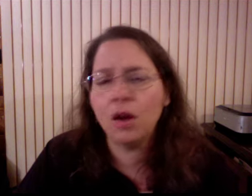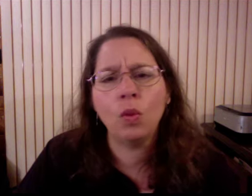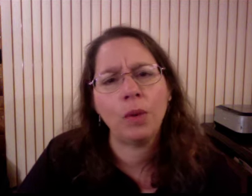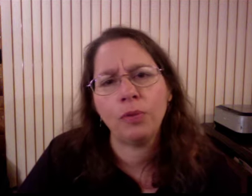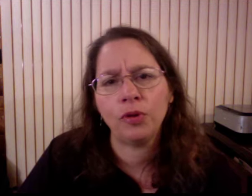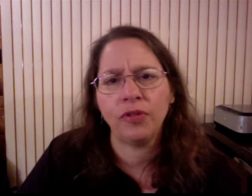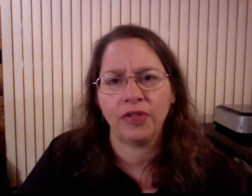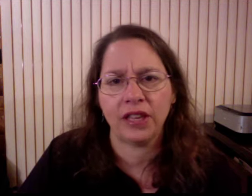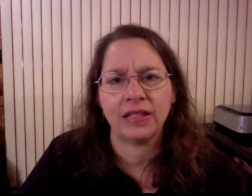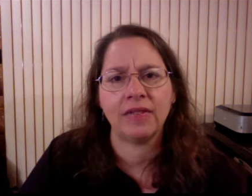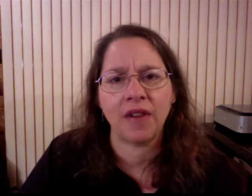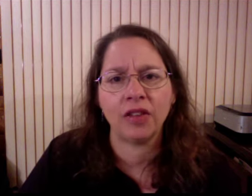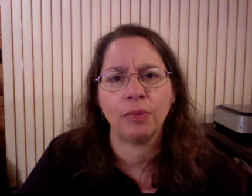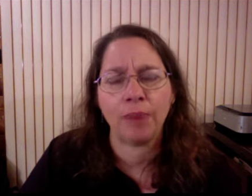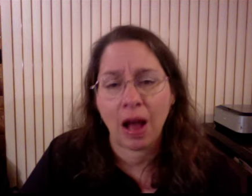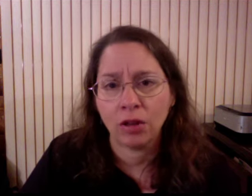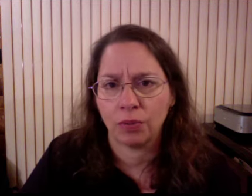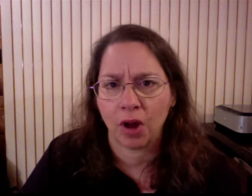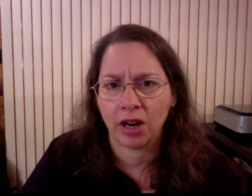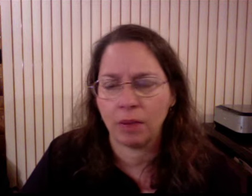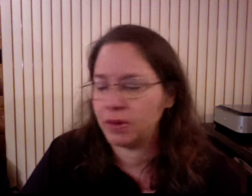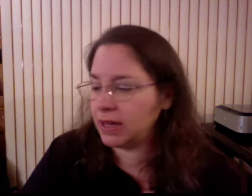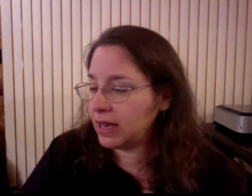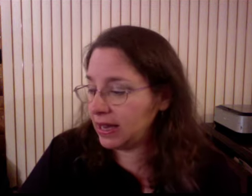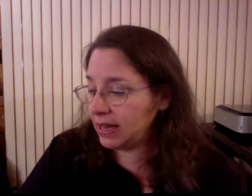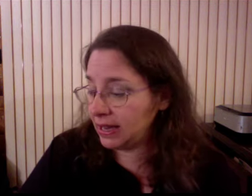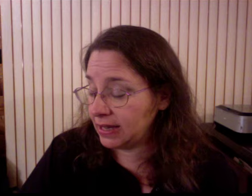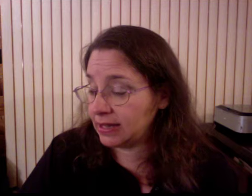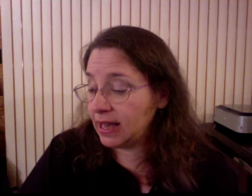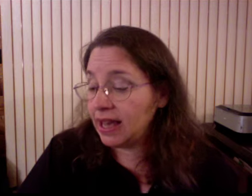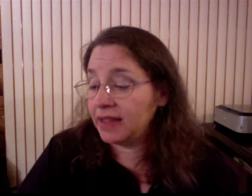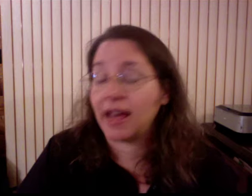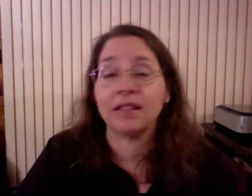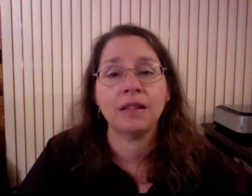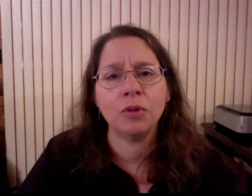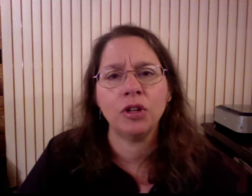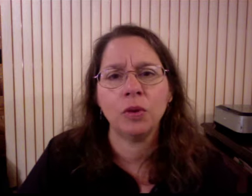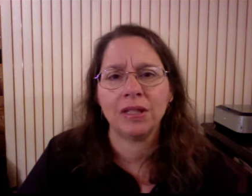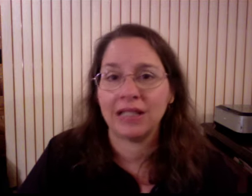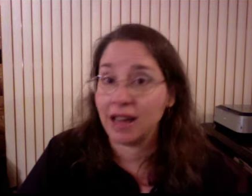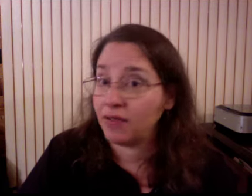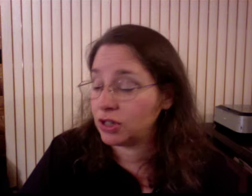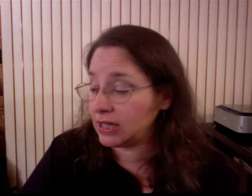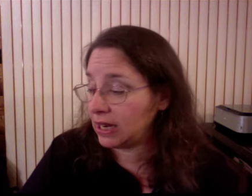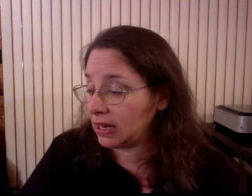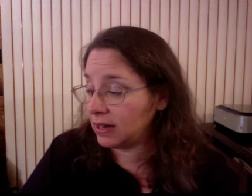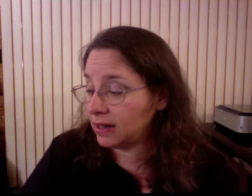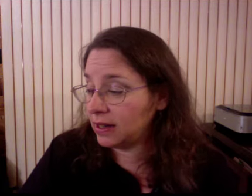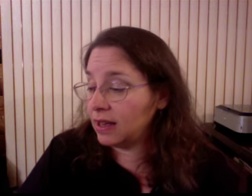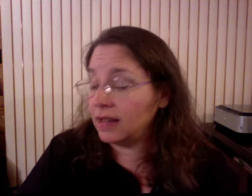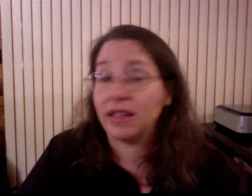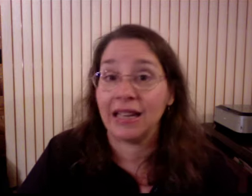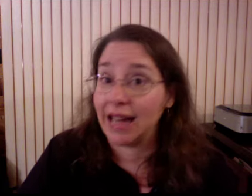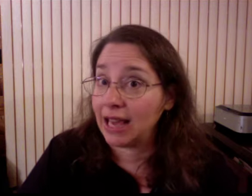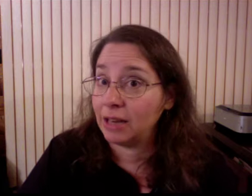One proof of this that Father Paulo brought up is that someone who has never seen the naked